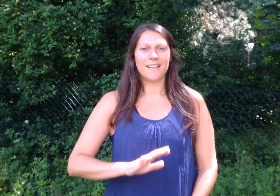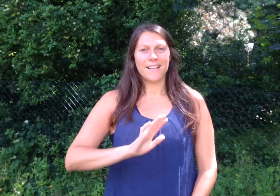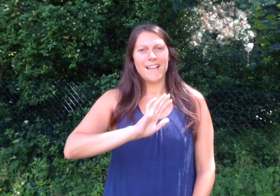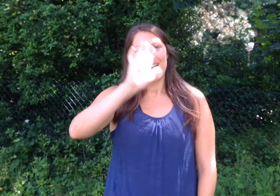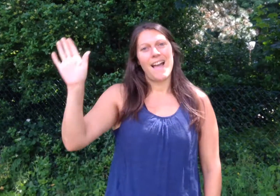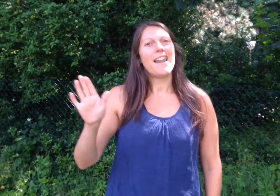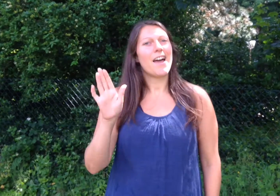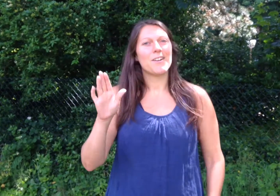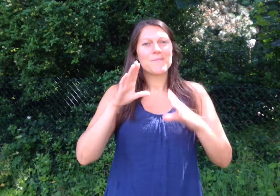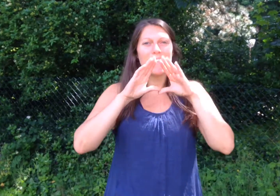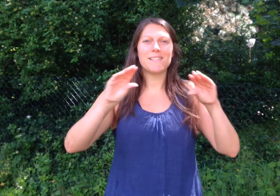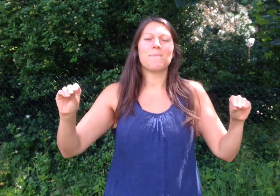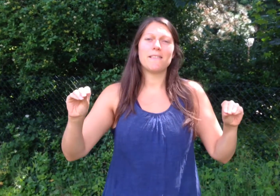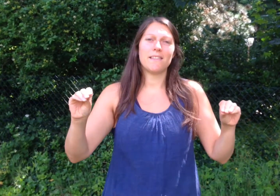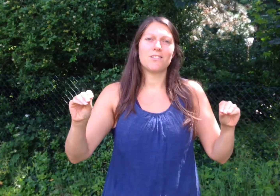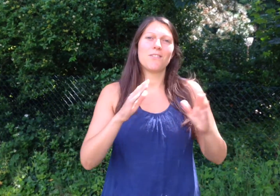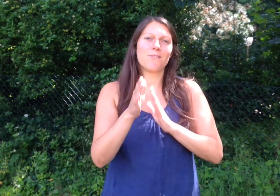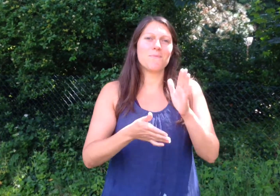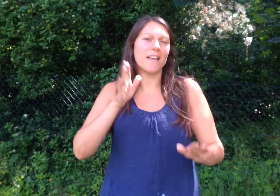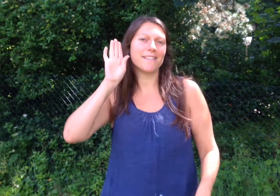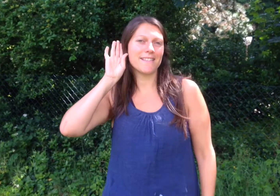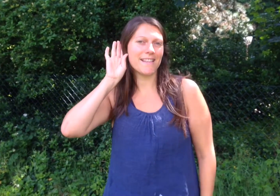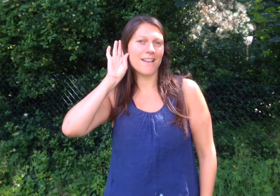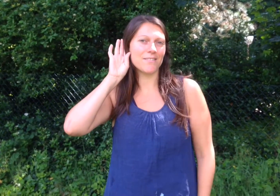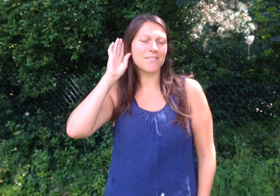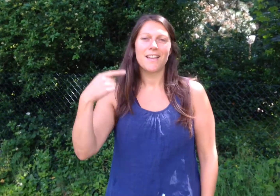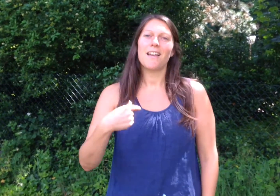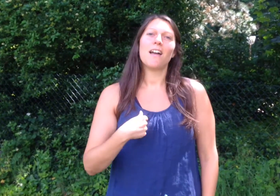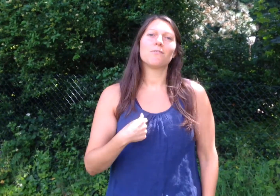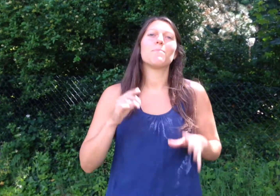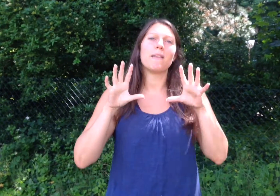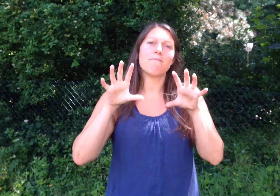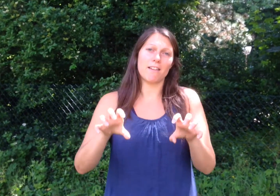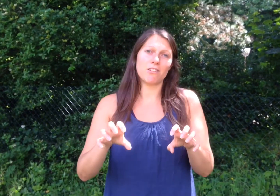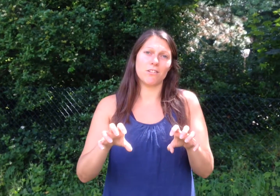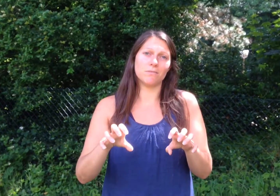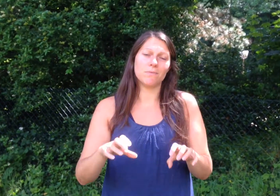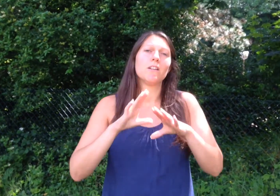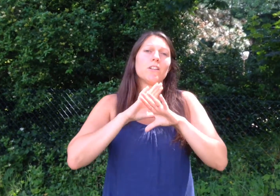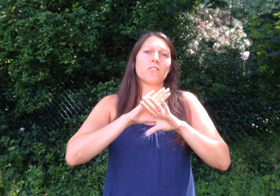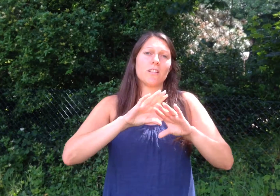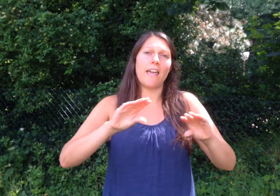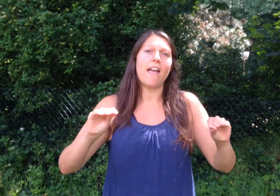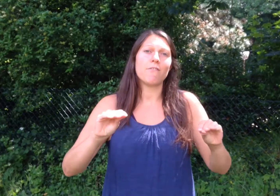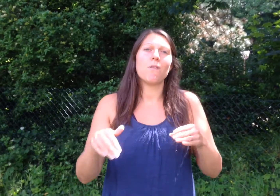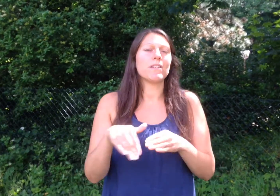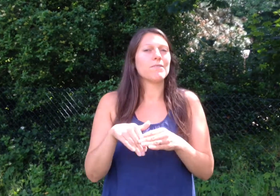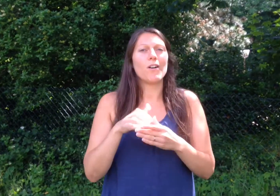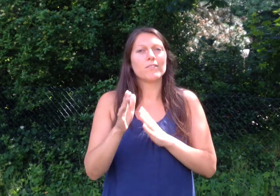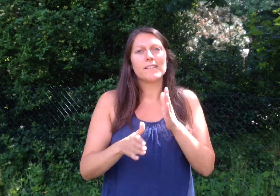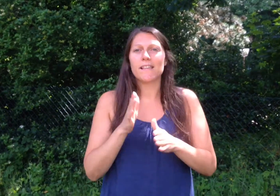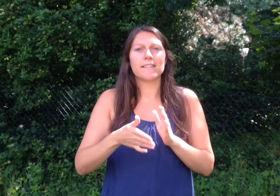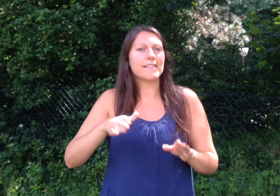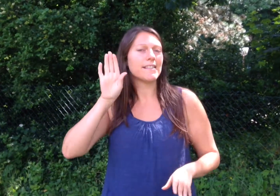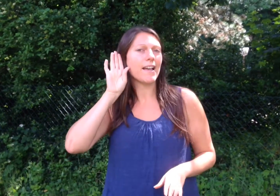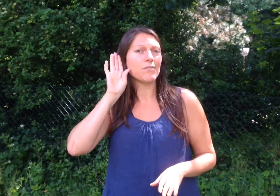Hello, this is a message from Signs and Sounds and from me Rachel. Just to let everyone involved in Signs and Sounds